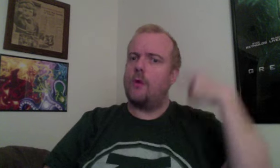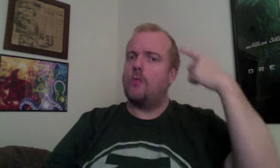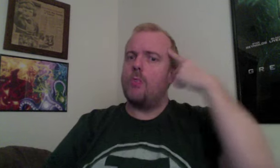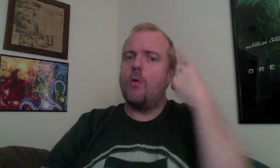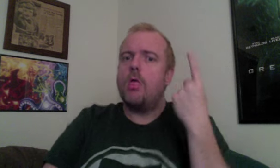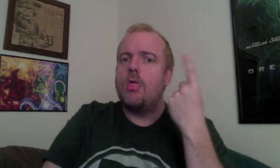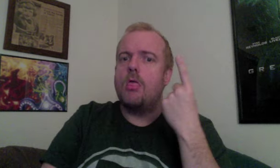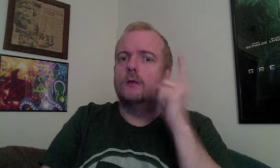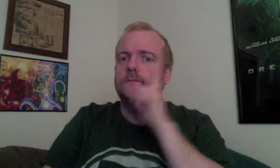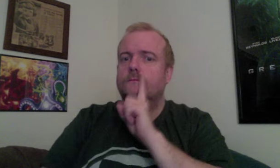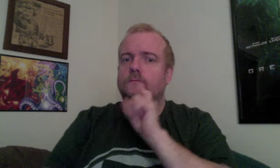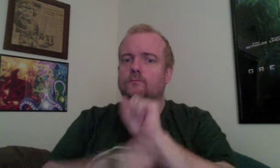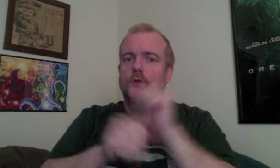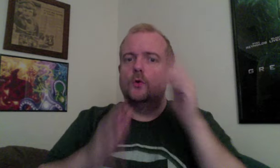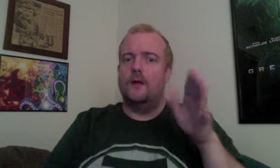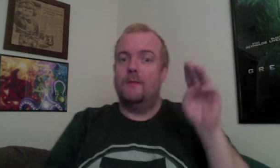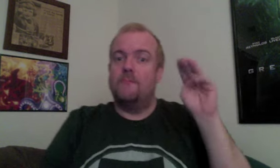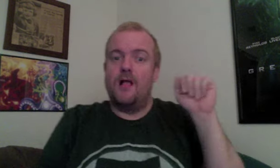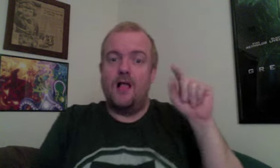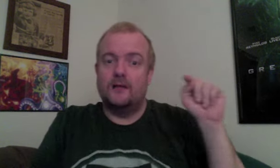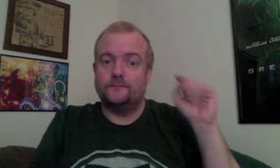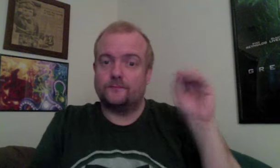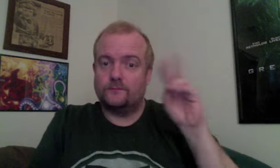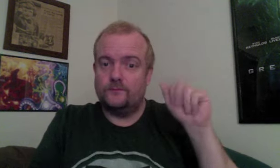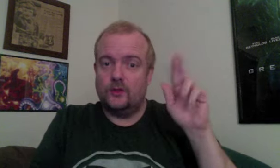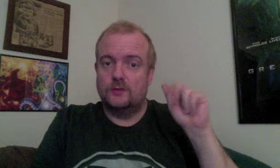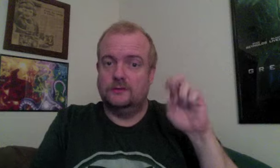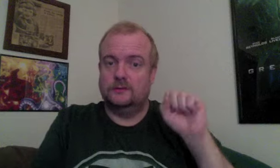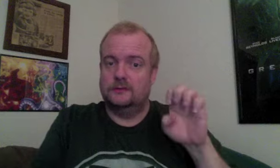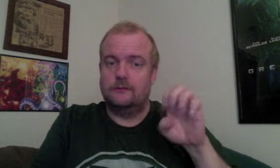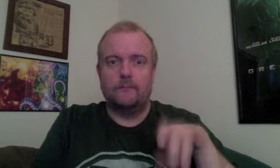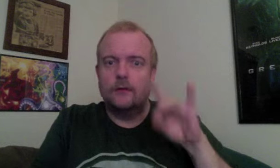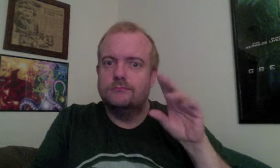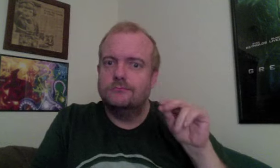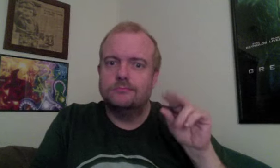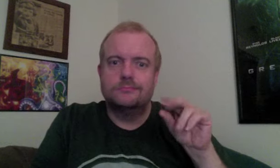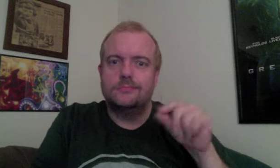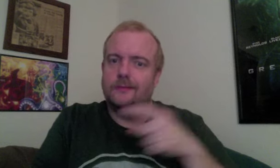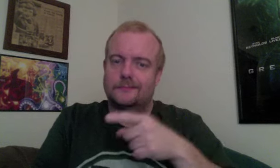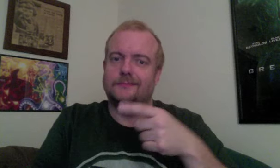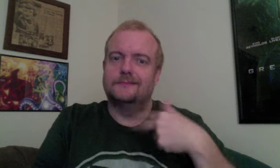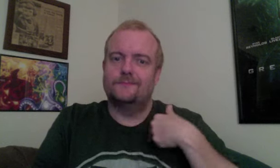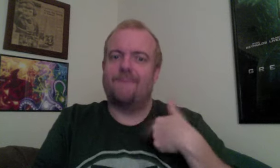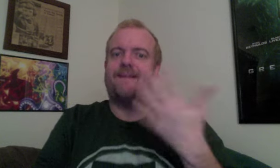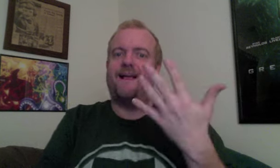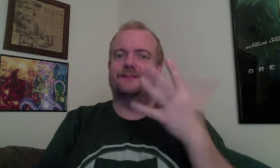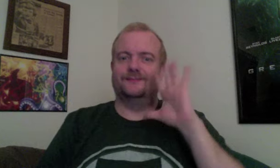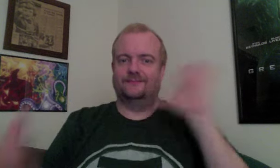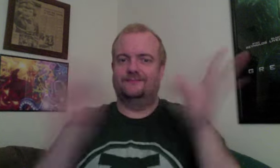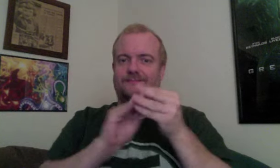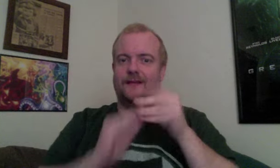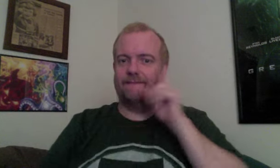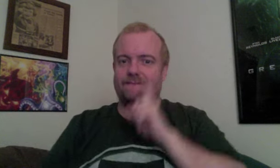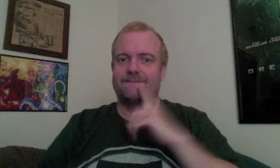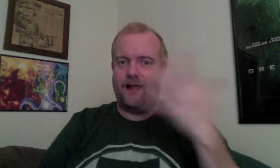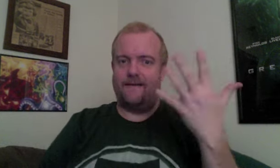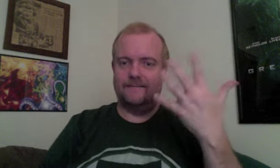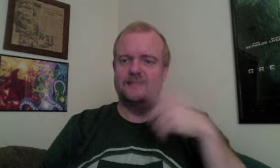of volcanically active areas. The vents emit extreme heat and flammable gases, hot enough to cause a